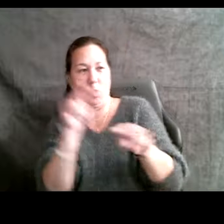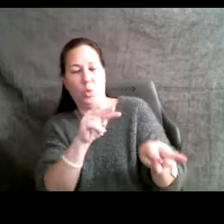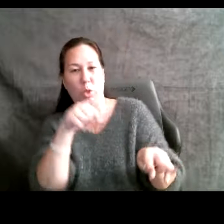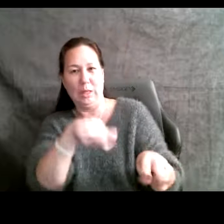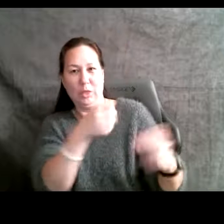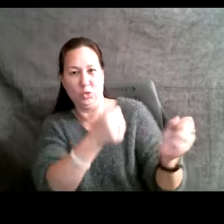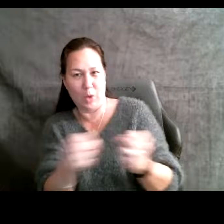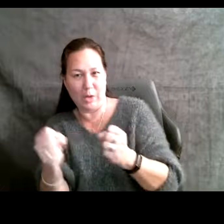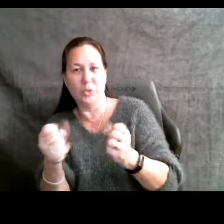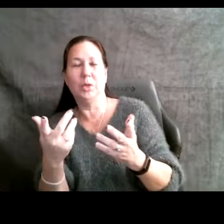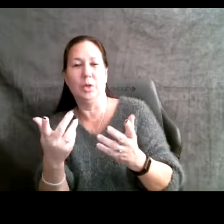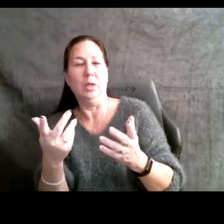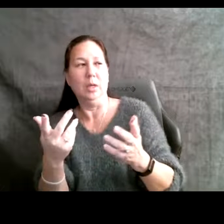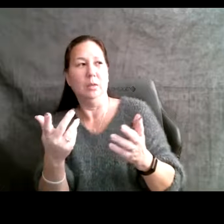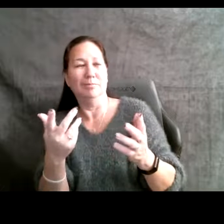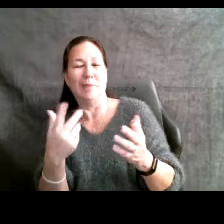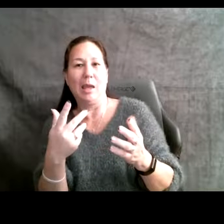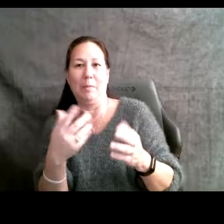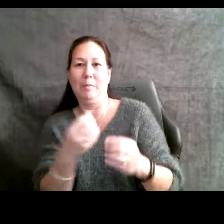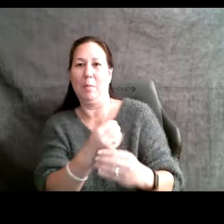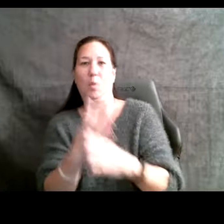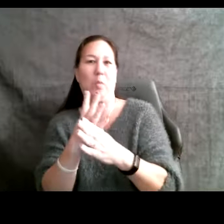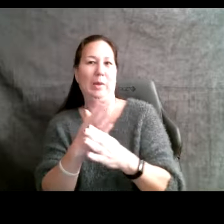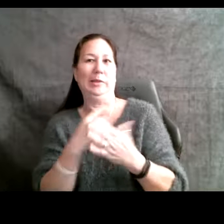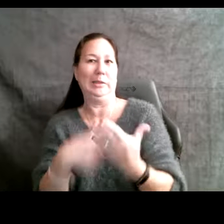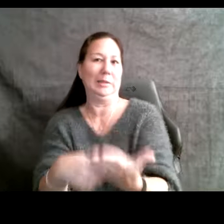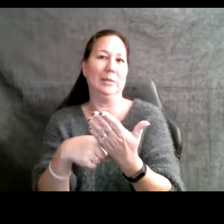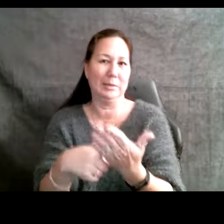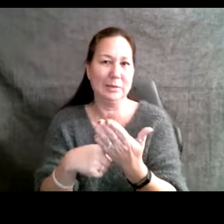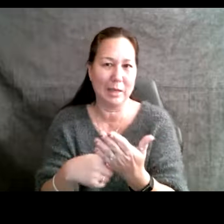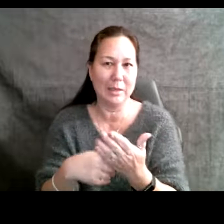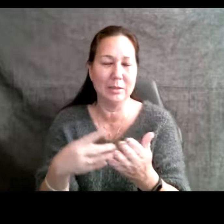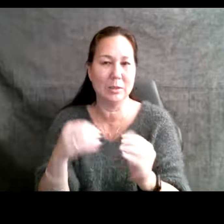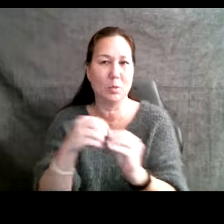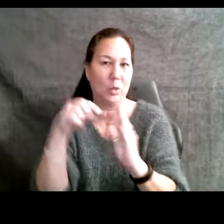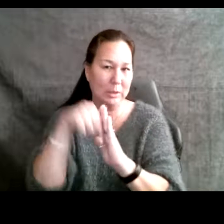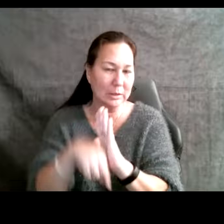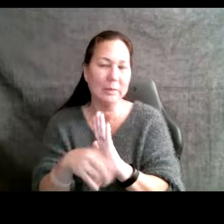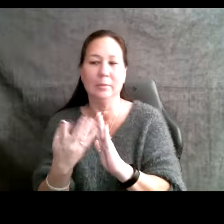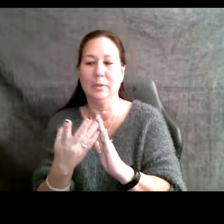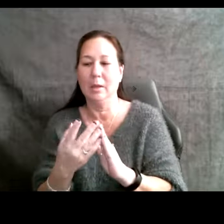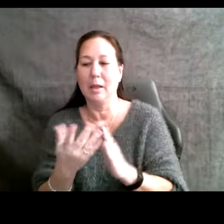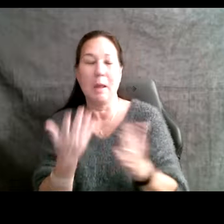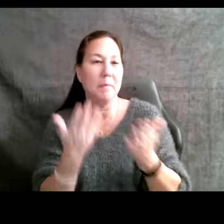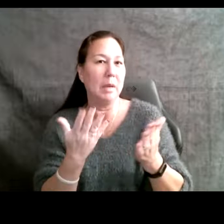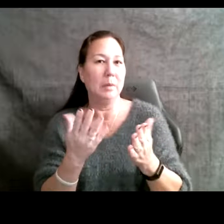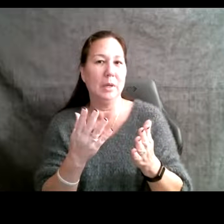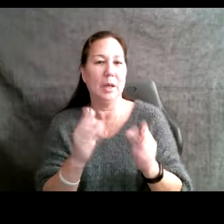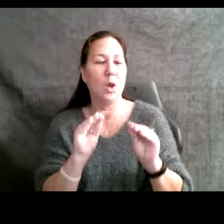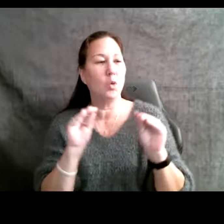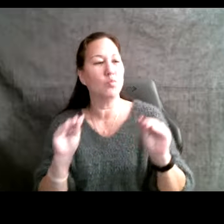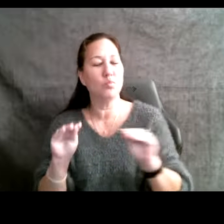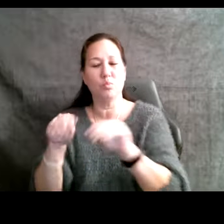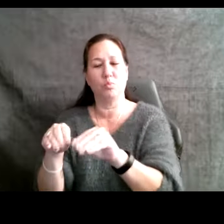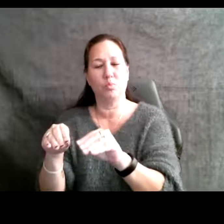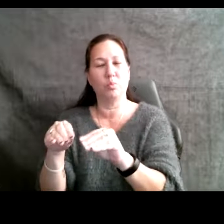and be prepared to discuss aspects of it, perhaps even put together, you know, a